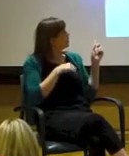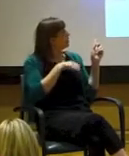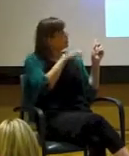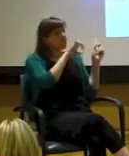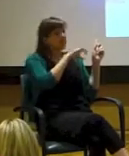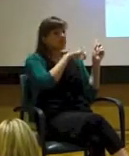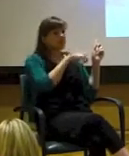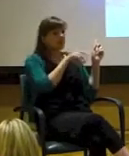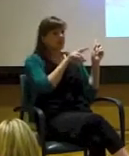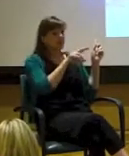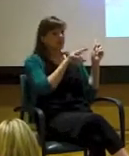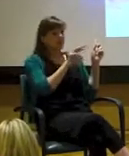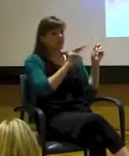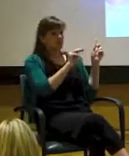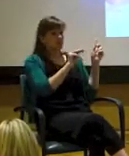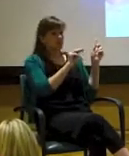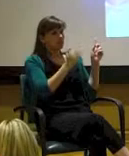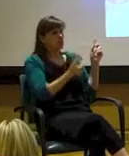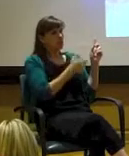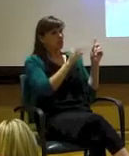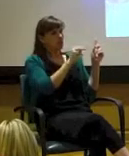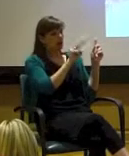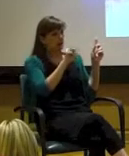the new myelomeningocele,